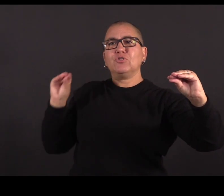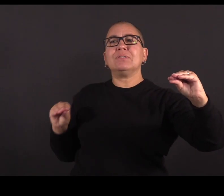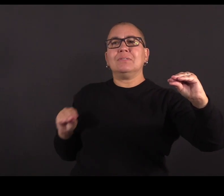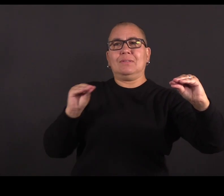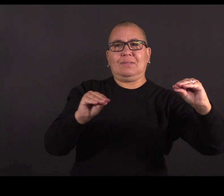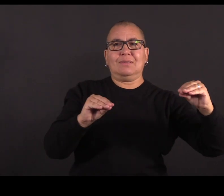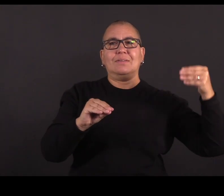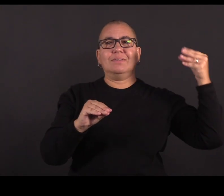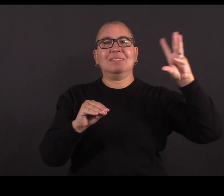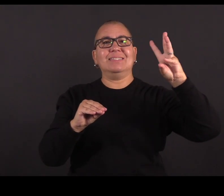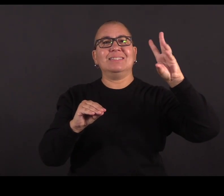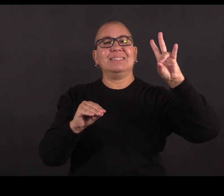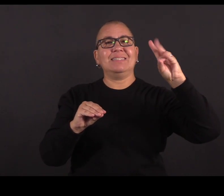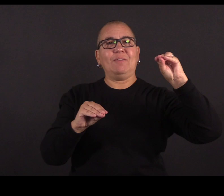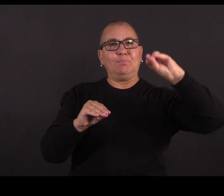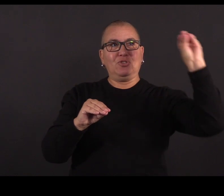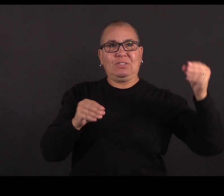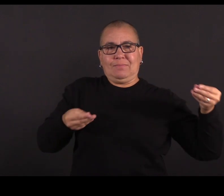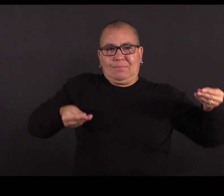landlord.